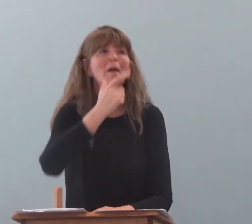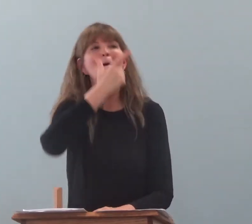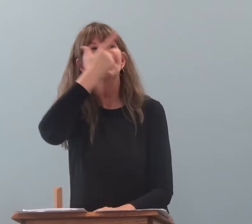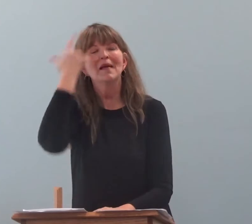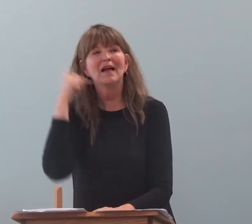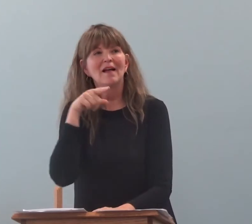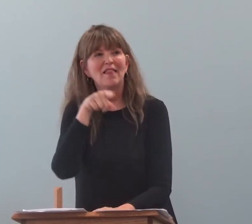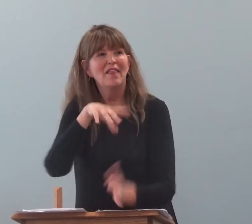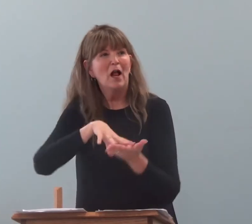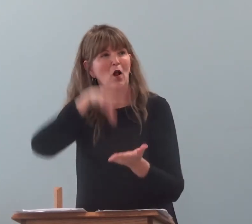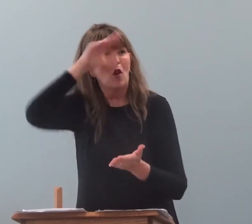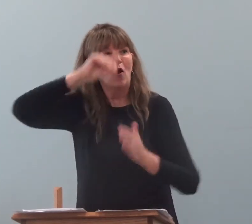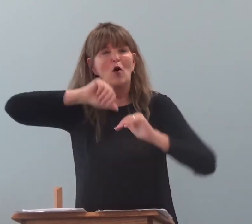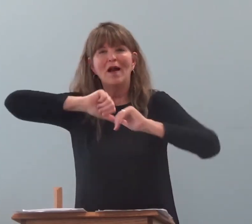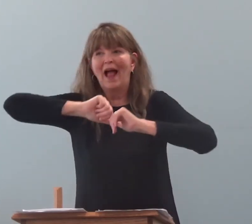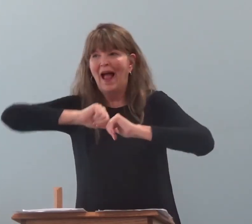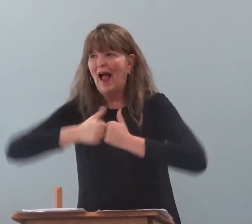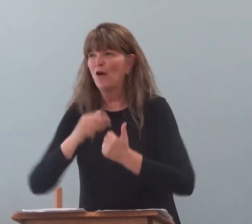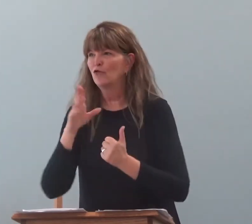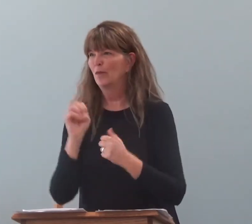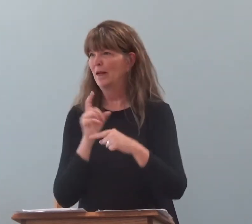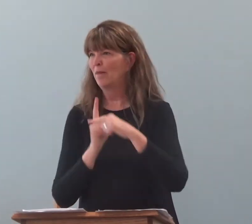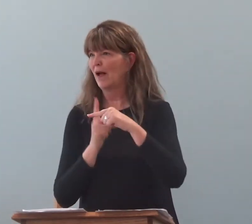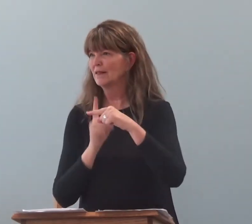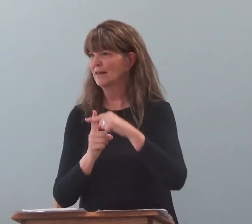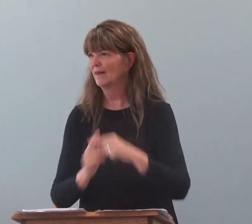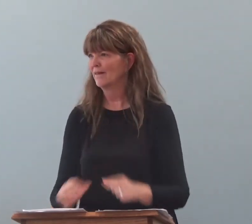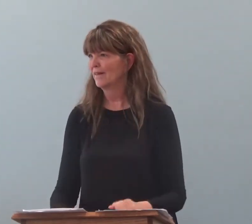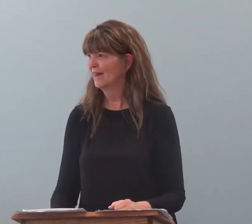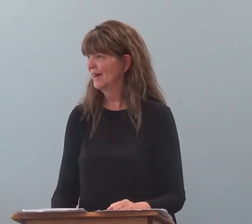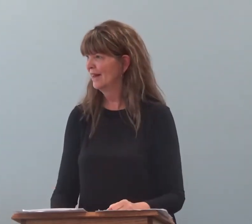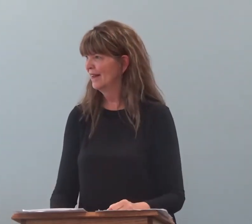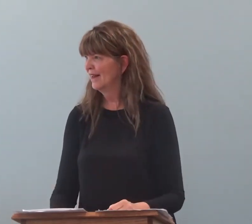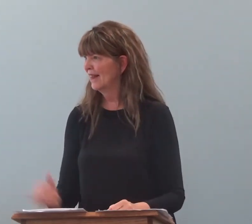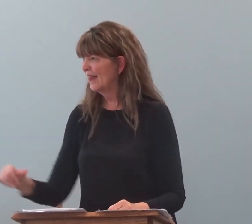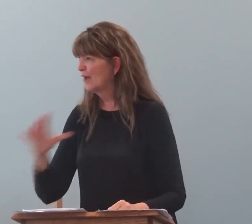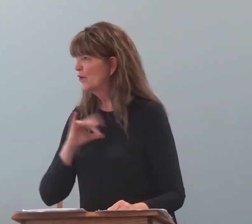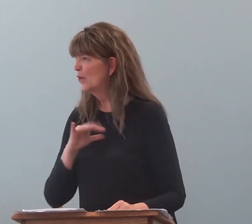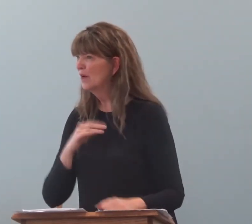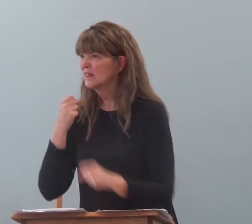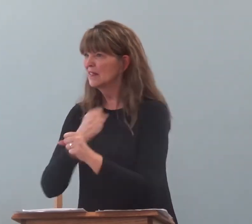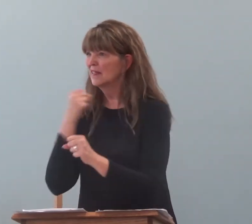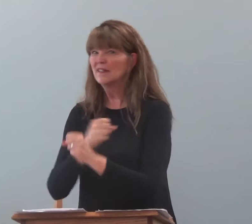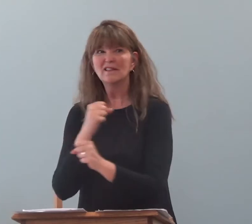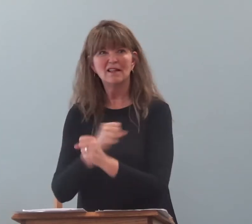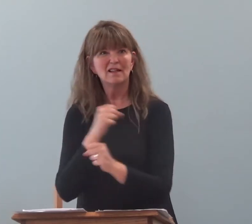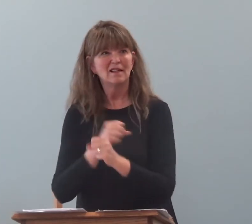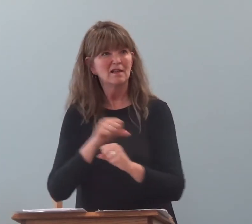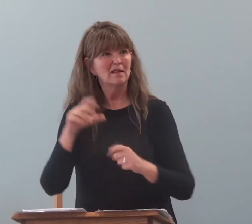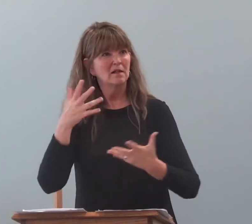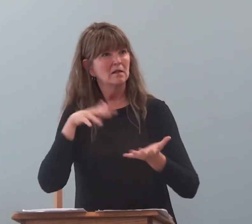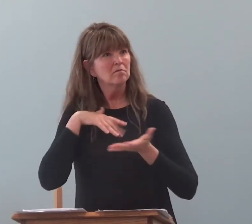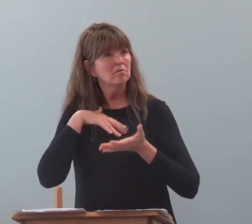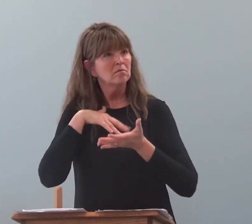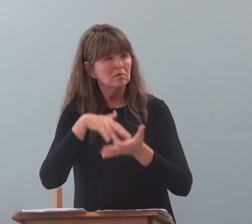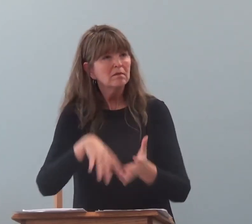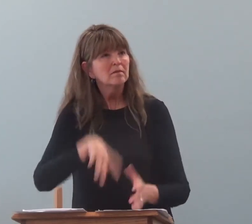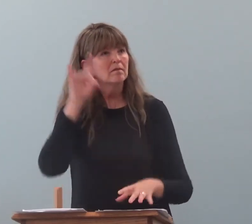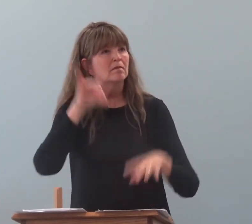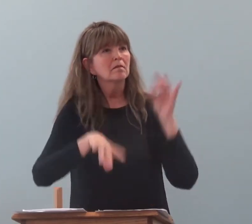absolutely look more attractive because they've learned how to be positive. Isn't that cool? There's been research